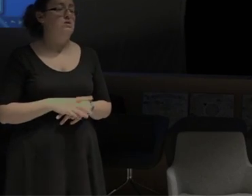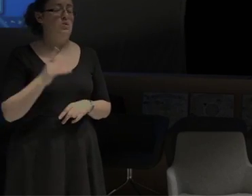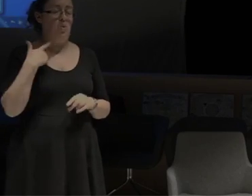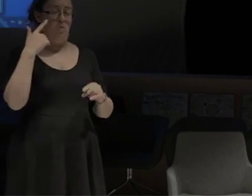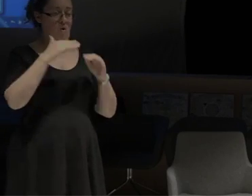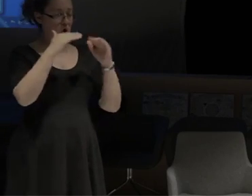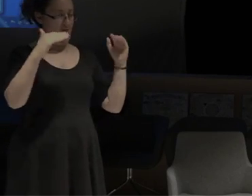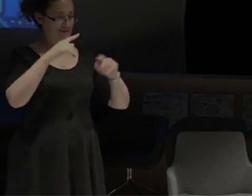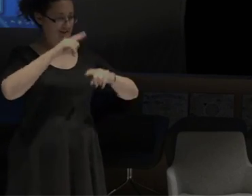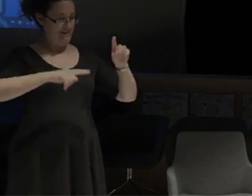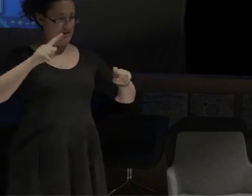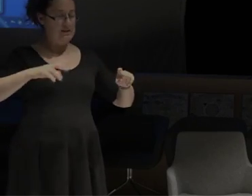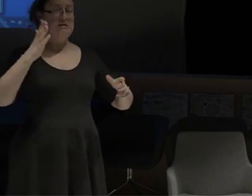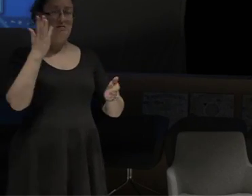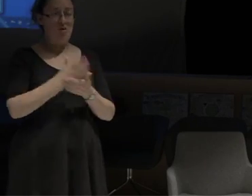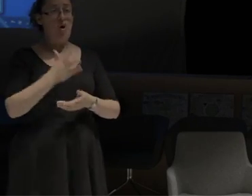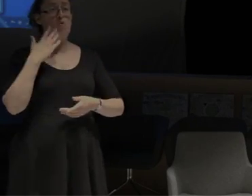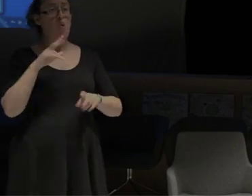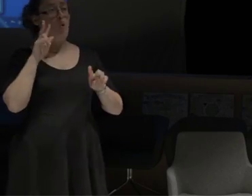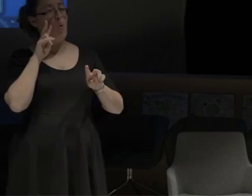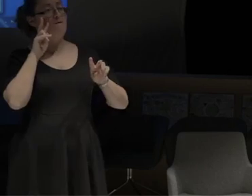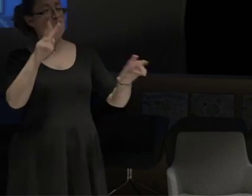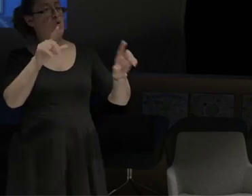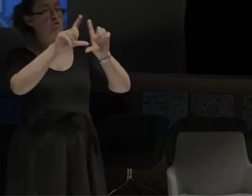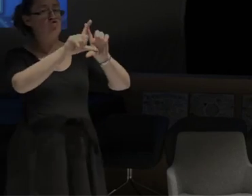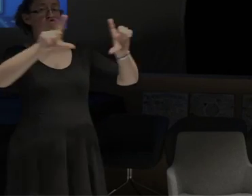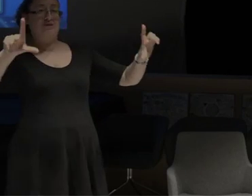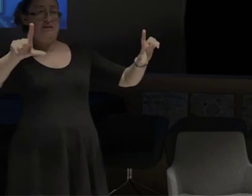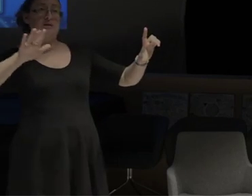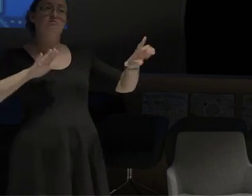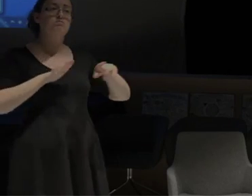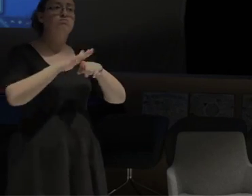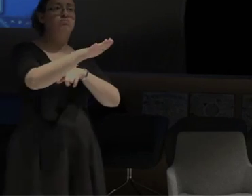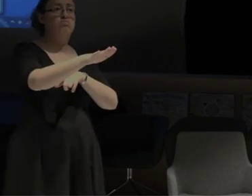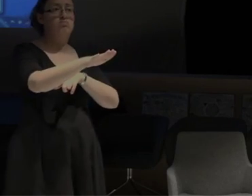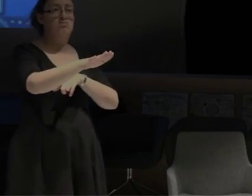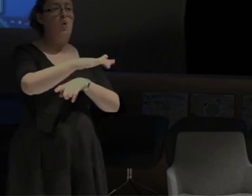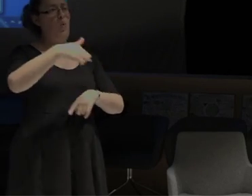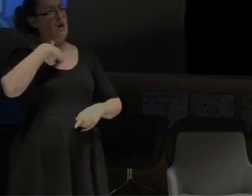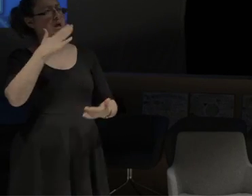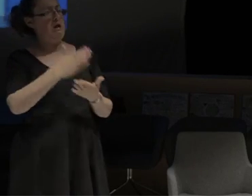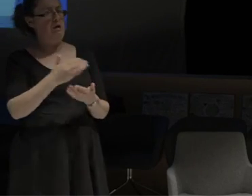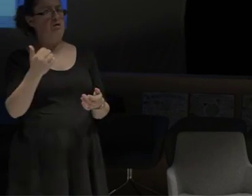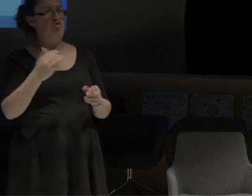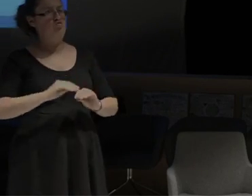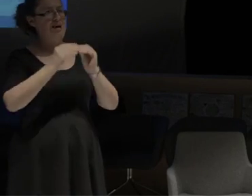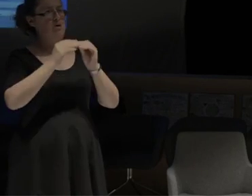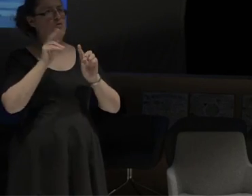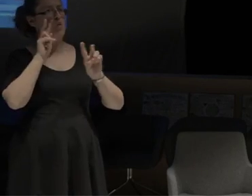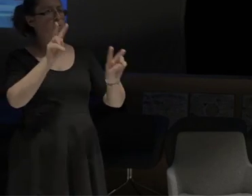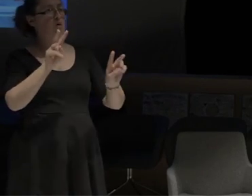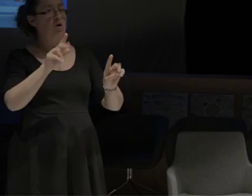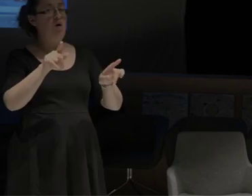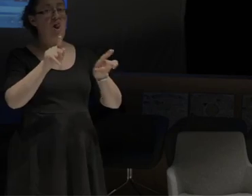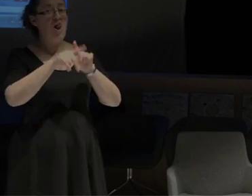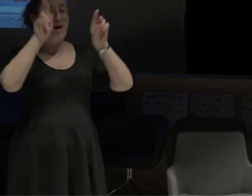that what we want to do is to look through that front windscreen, is to kind of keep looking ahead. And we're designed that way. We don't even have the rabbit